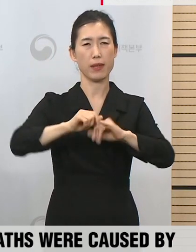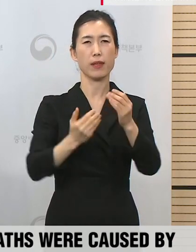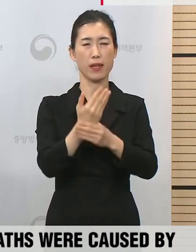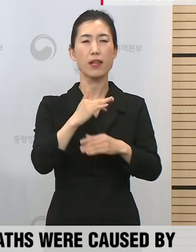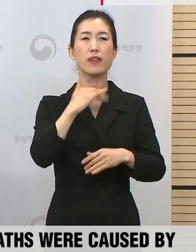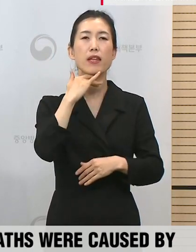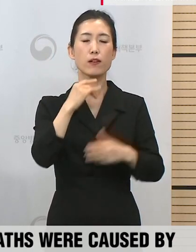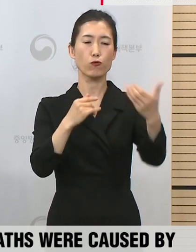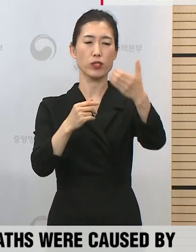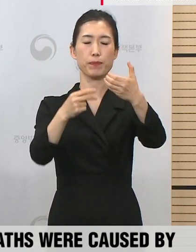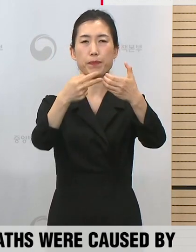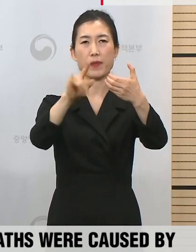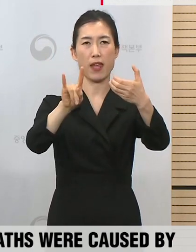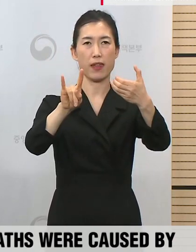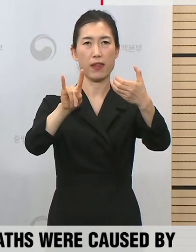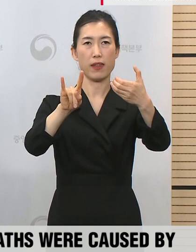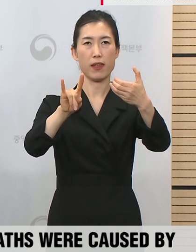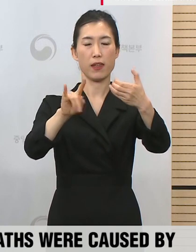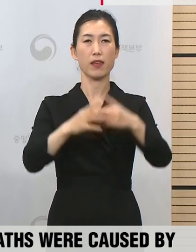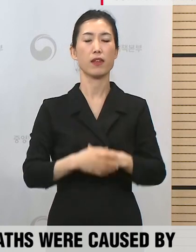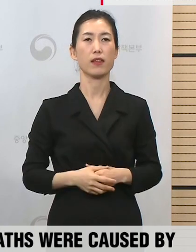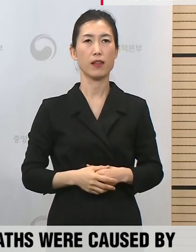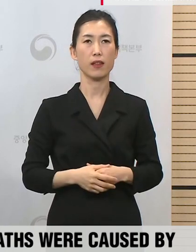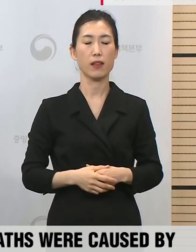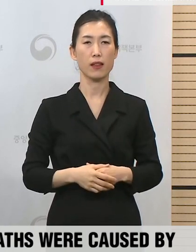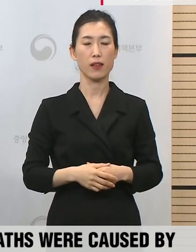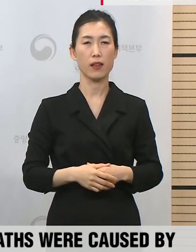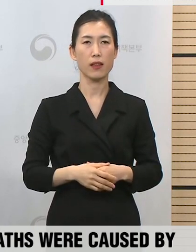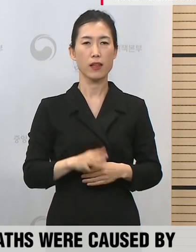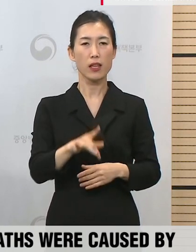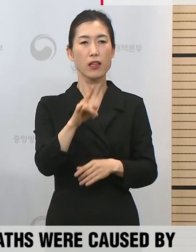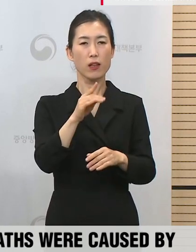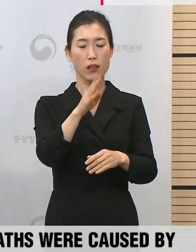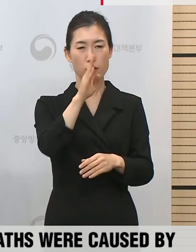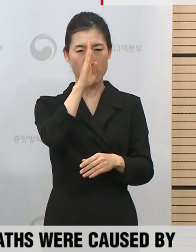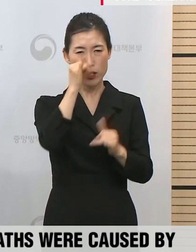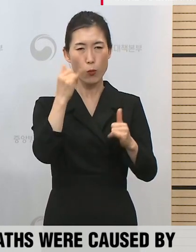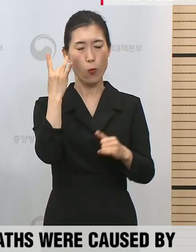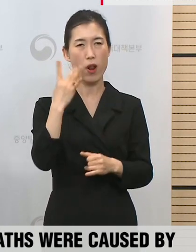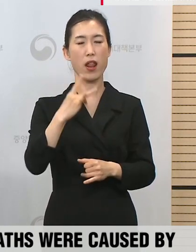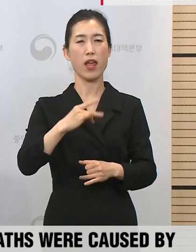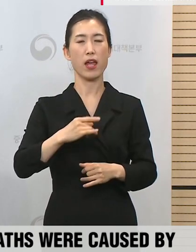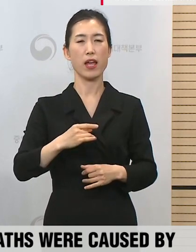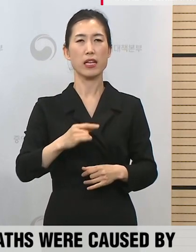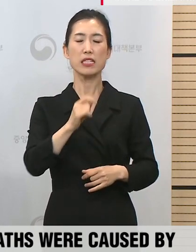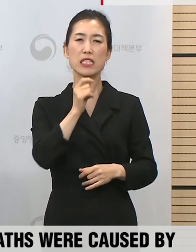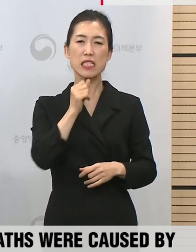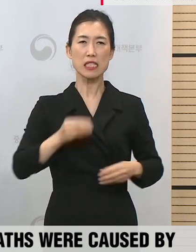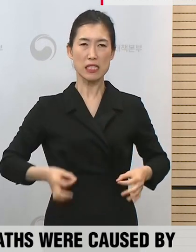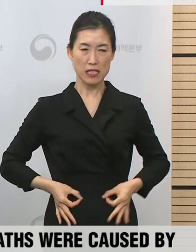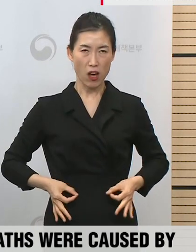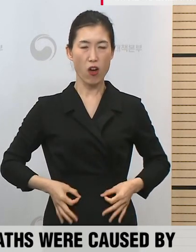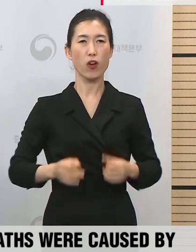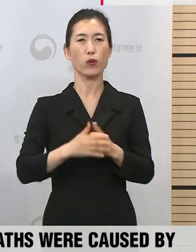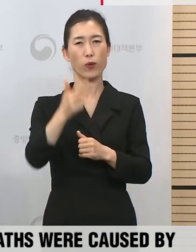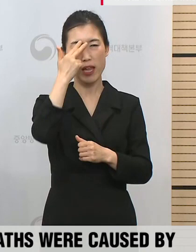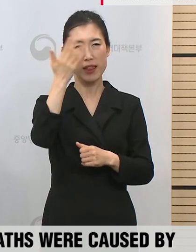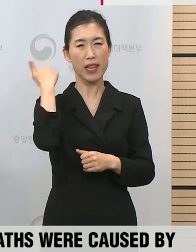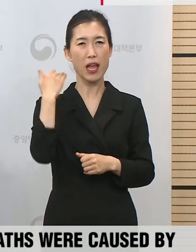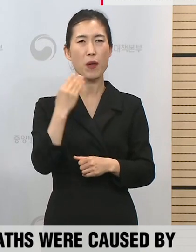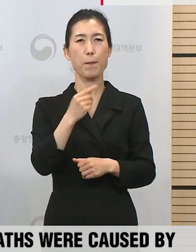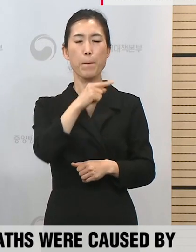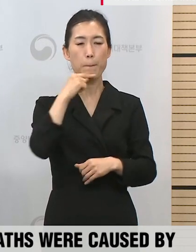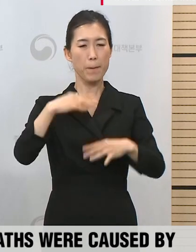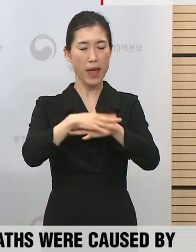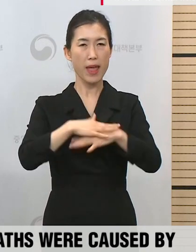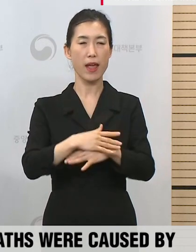through paralysis, and this was a female in her 90s. And this person went through,